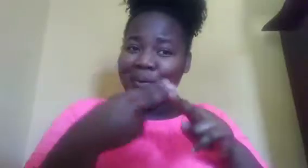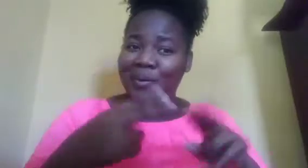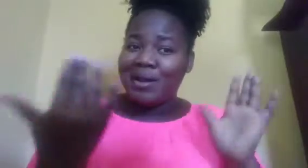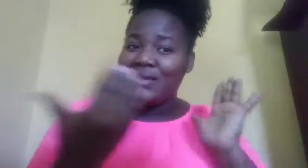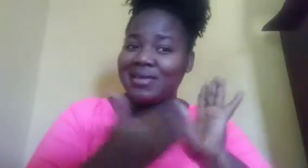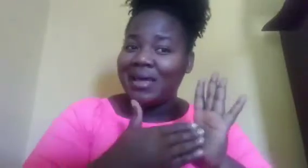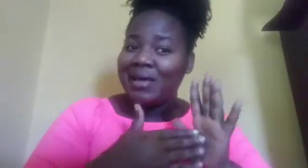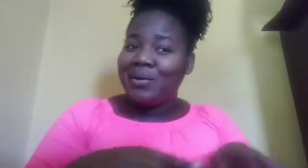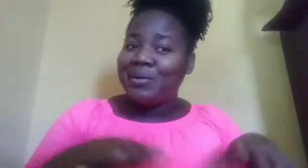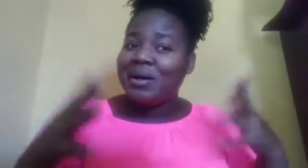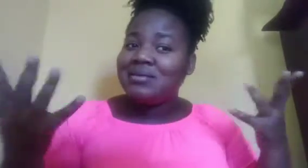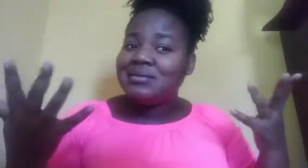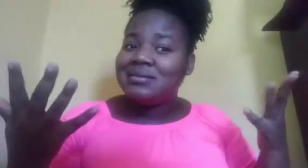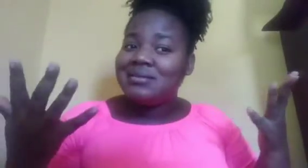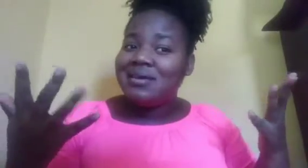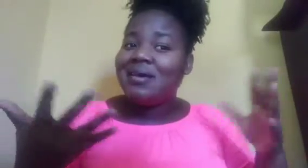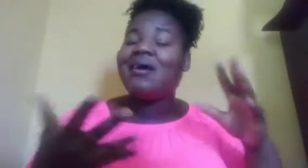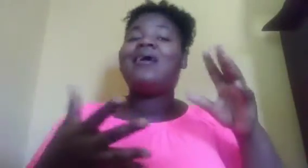What did we say the process is called again?